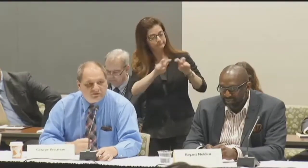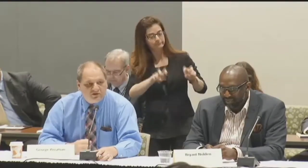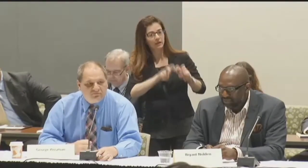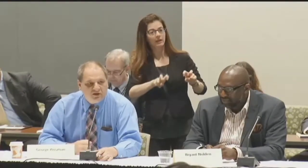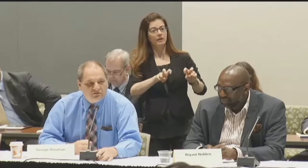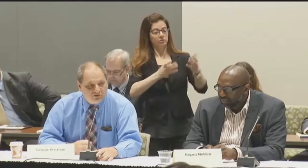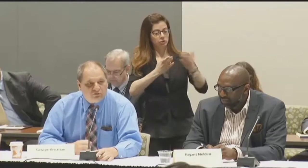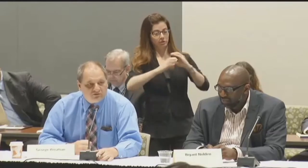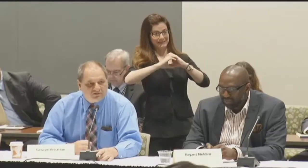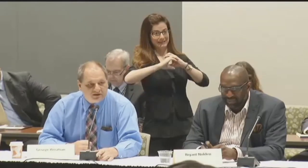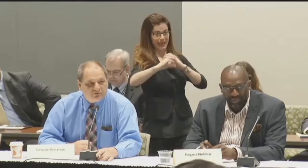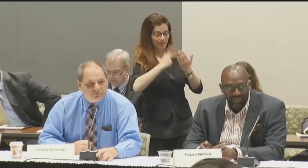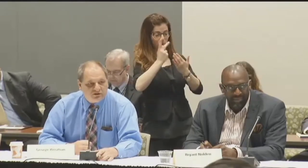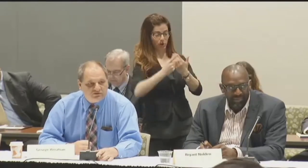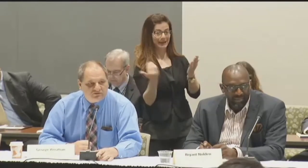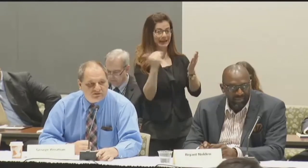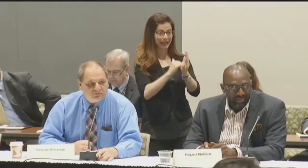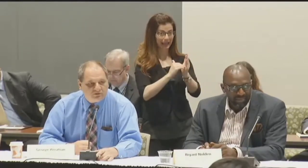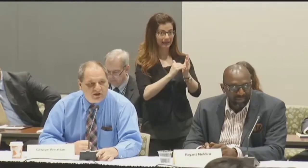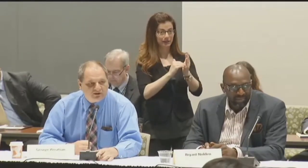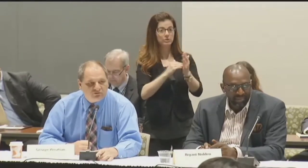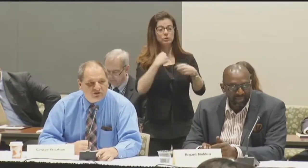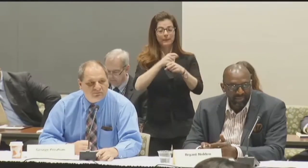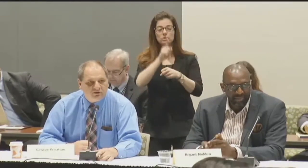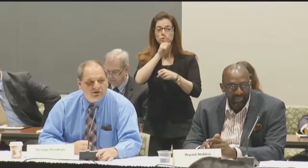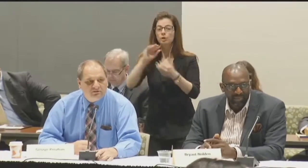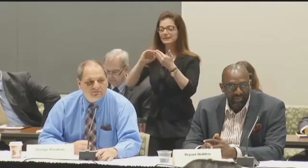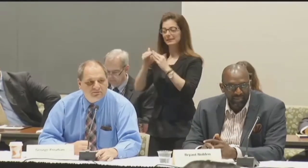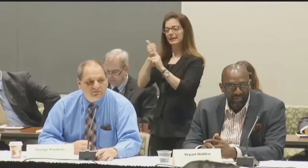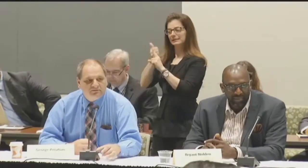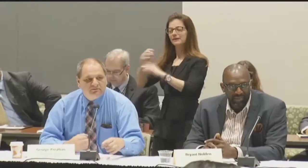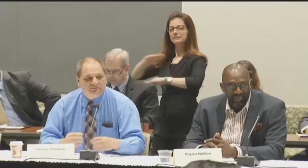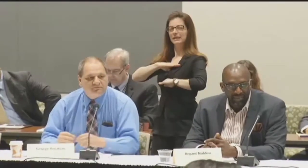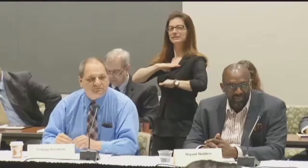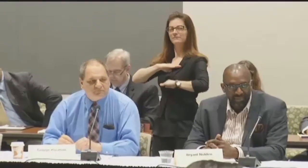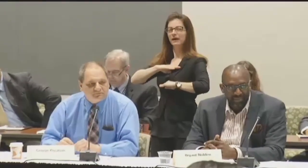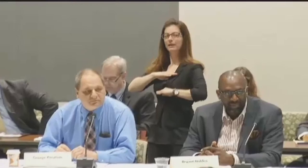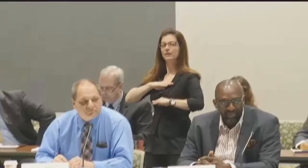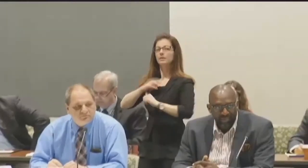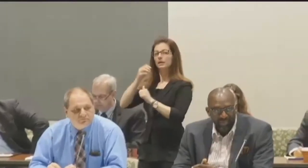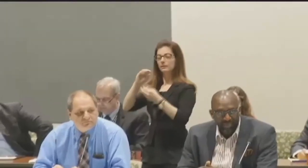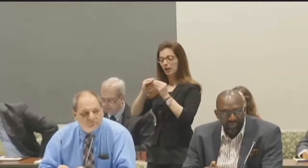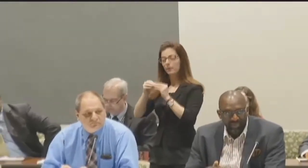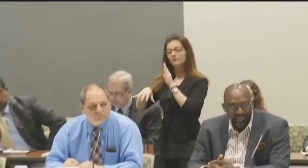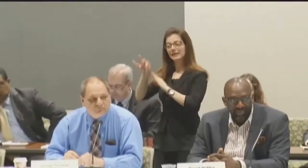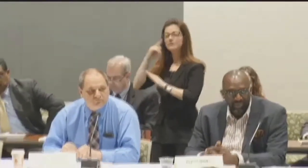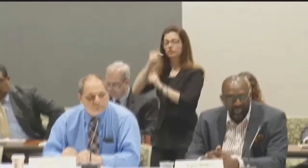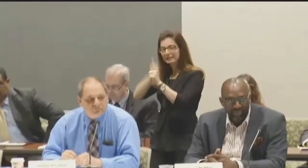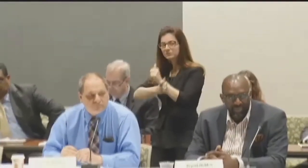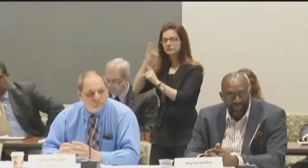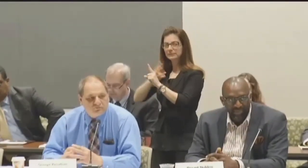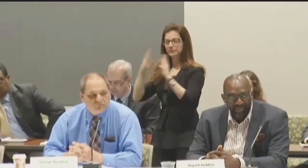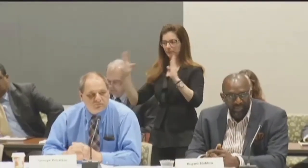has enough tier one samples for each 6-month monitoring period. So for this that you